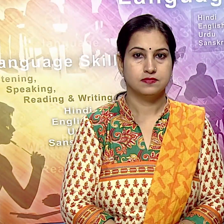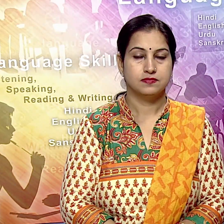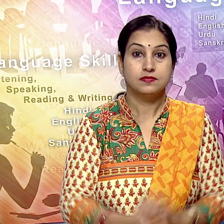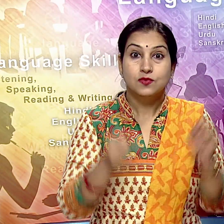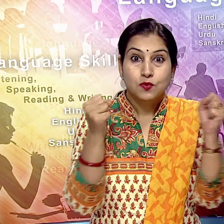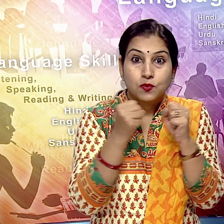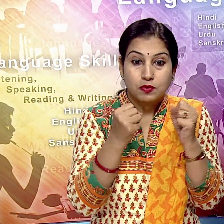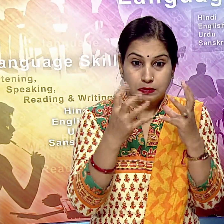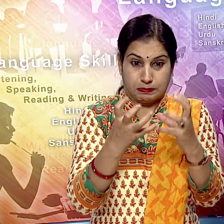freezing.